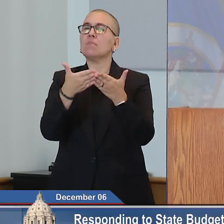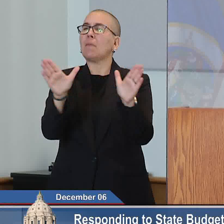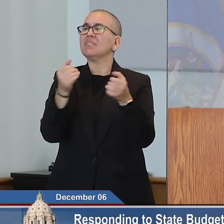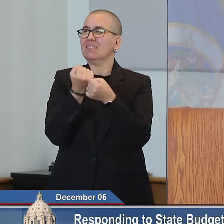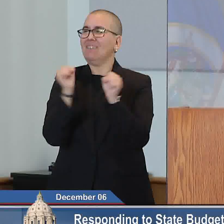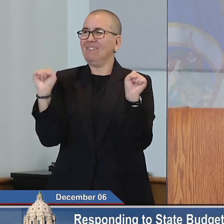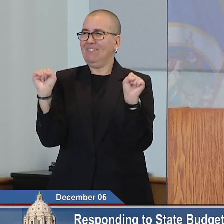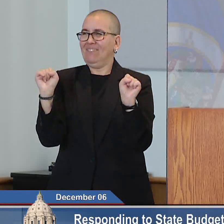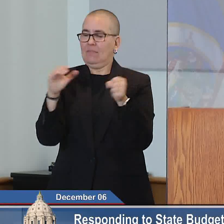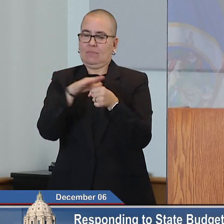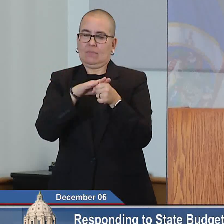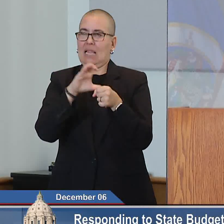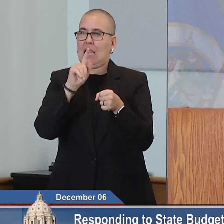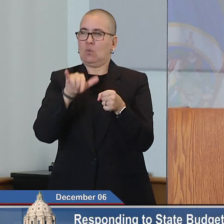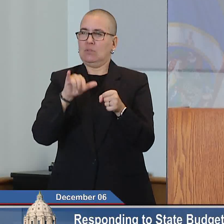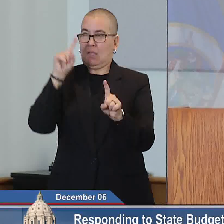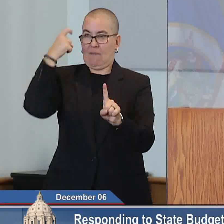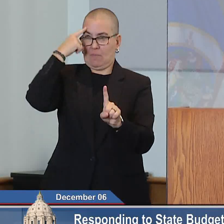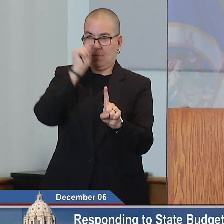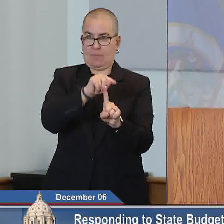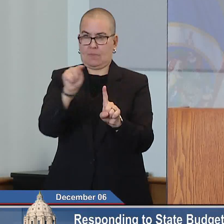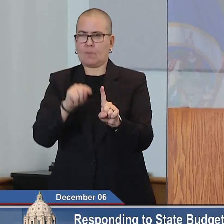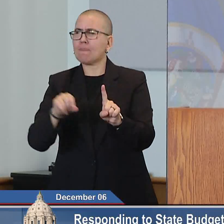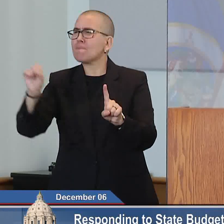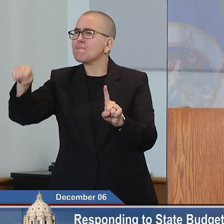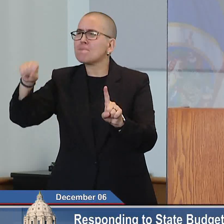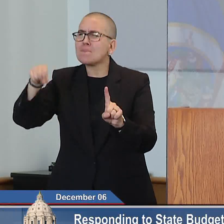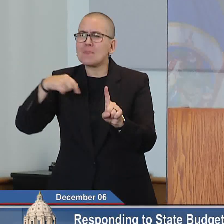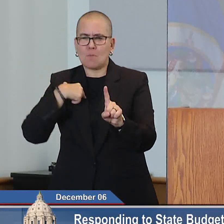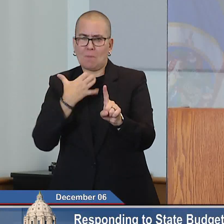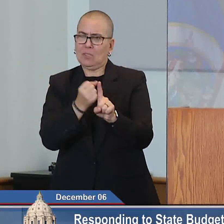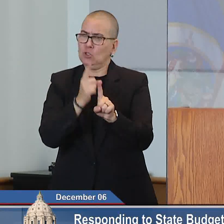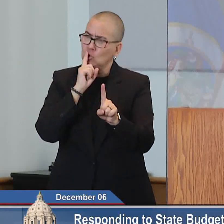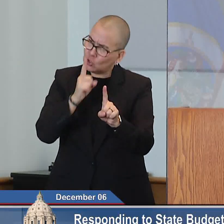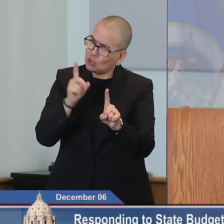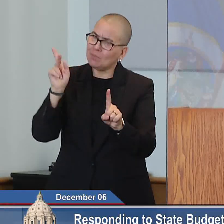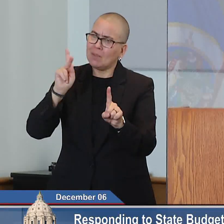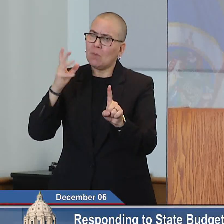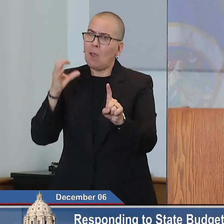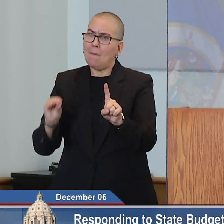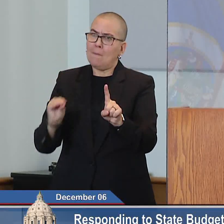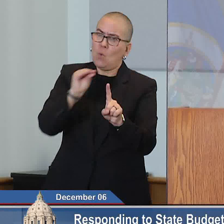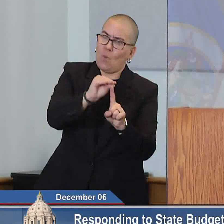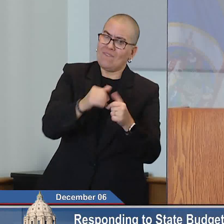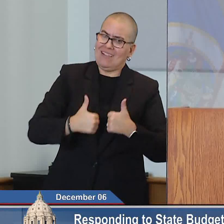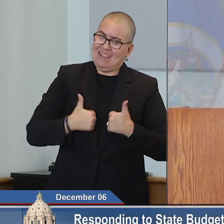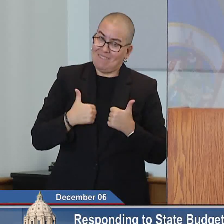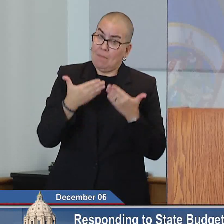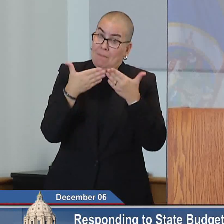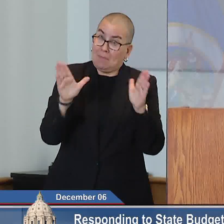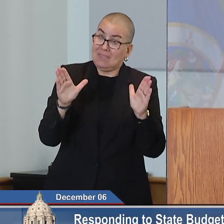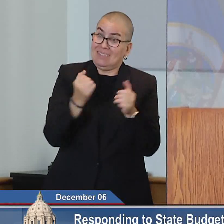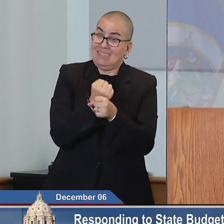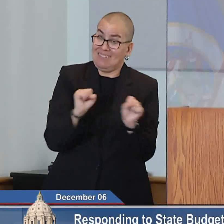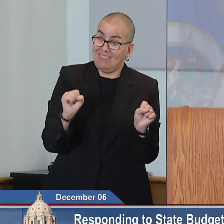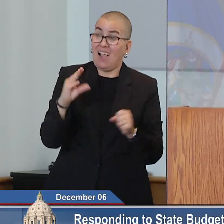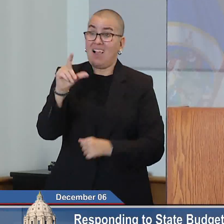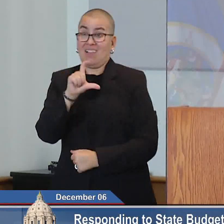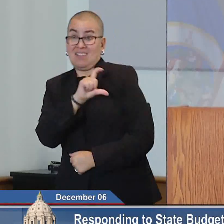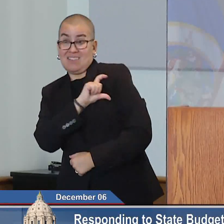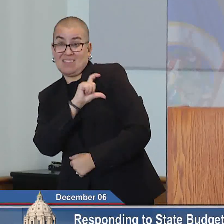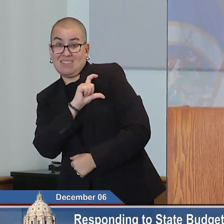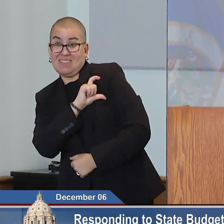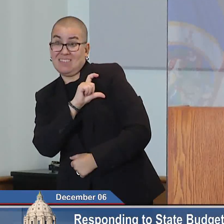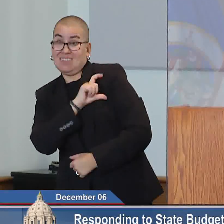We need to attract people into the area of public safety. We need to increase law enforcement, make sure that that is an